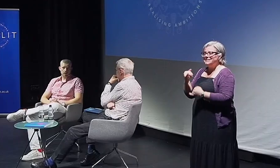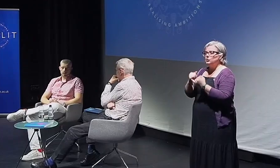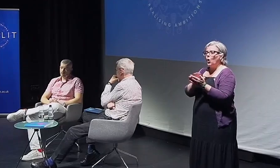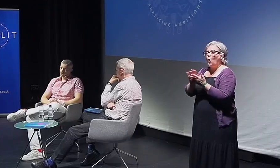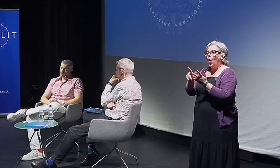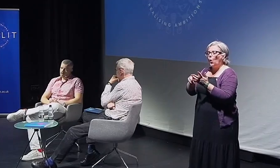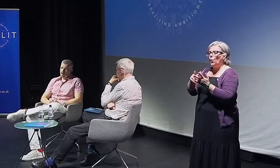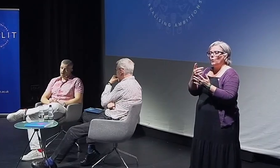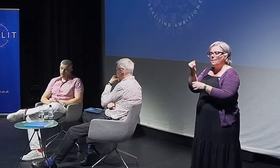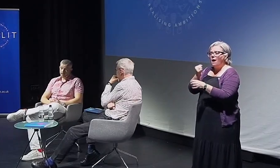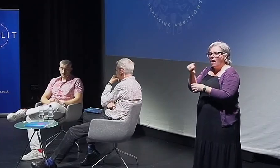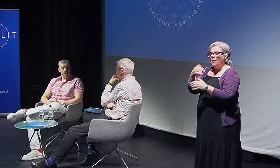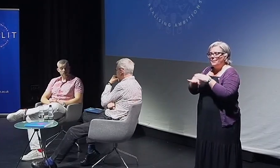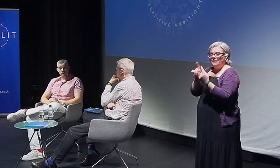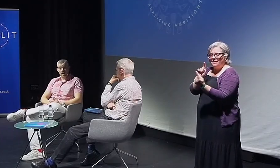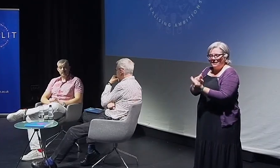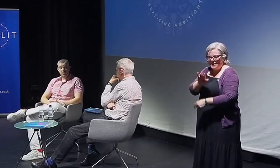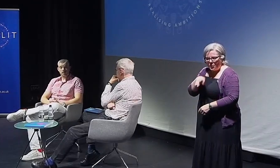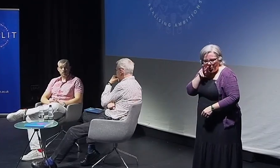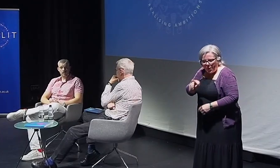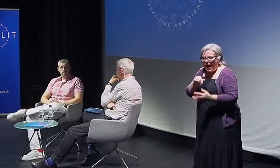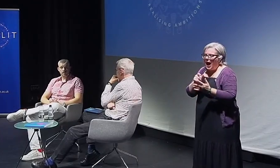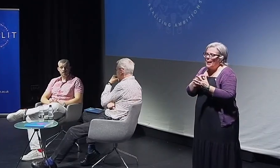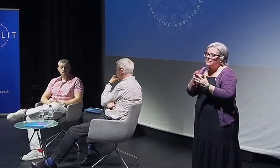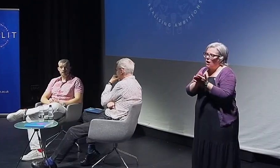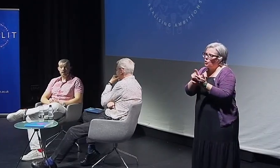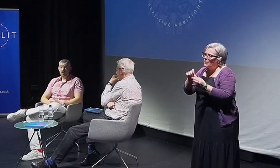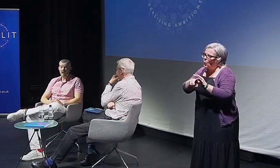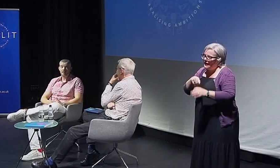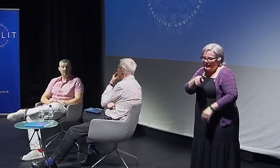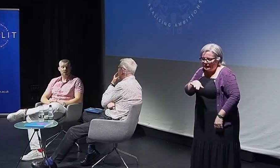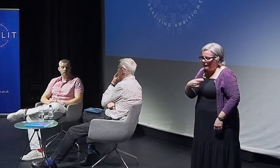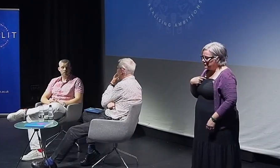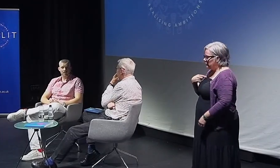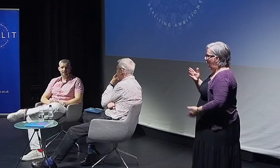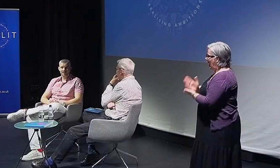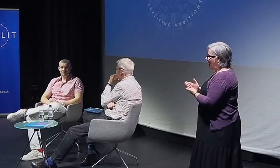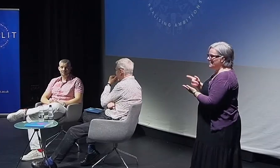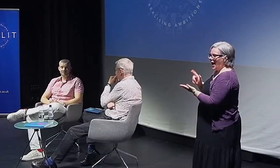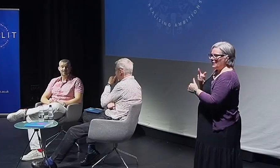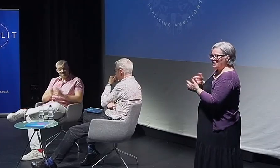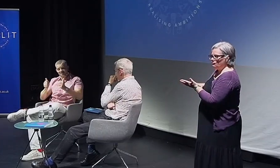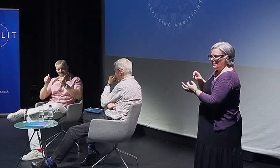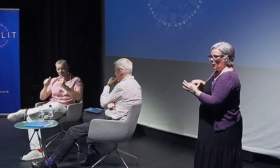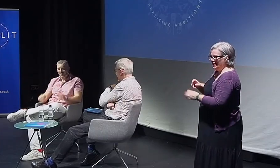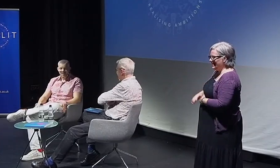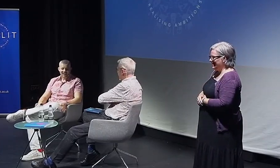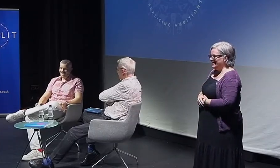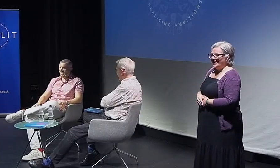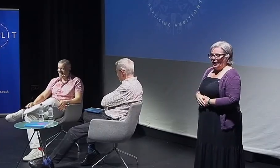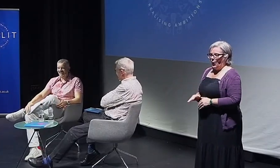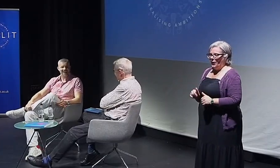in a bar, and I went up to him and went, you look like Alexander McQueen. And he went, I am Alexander McQueen.